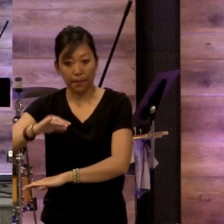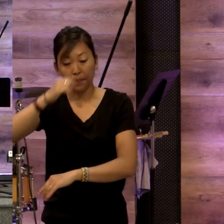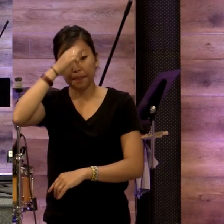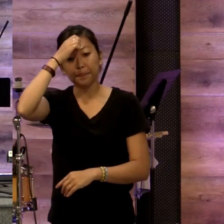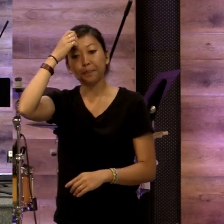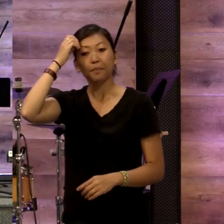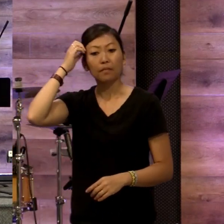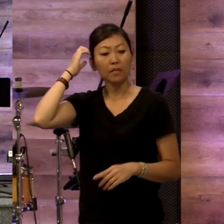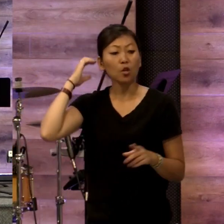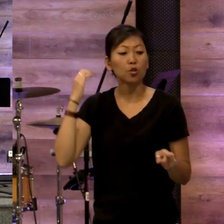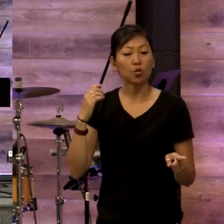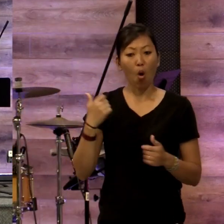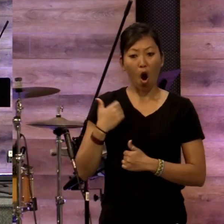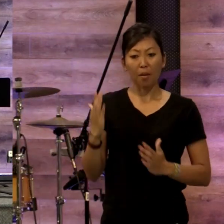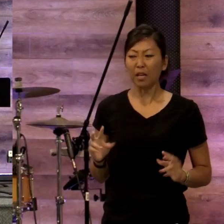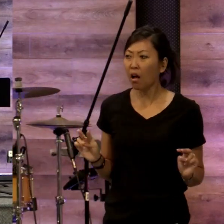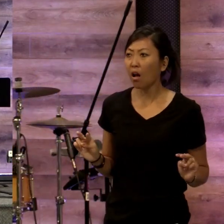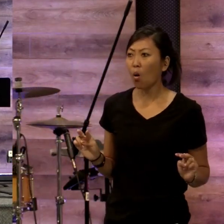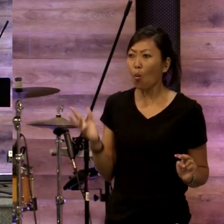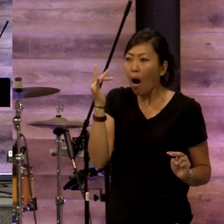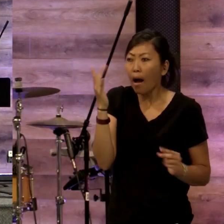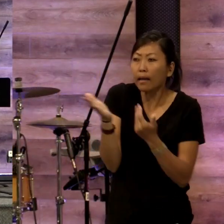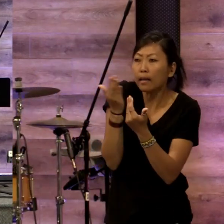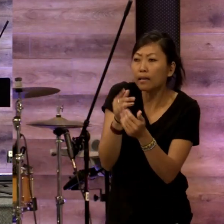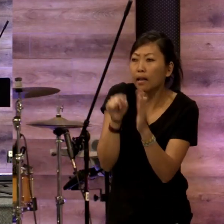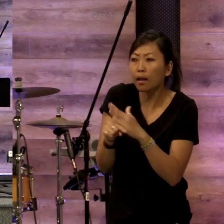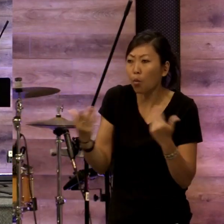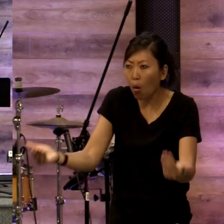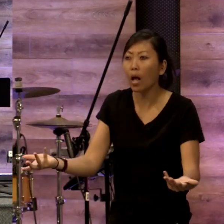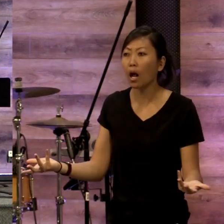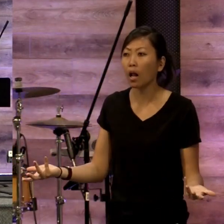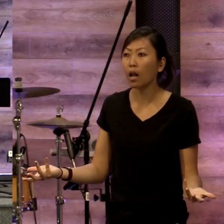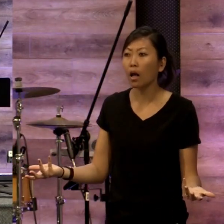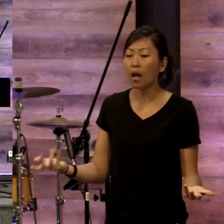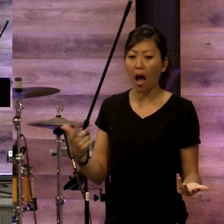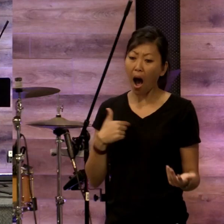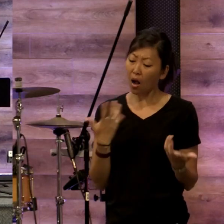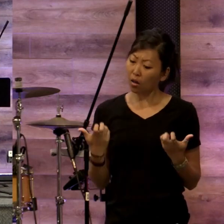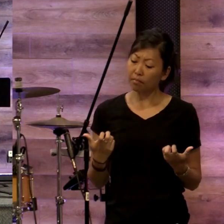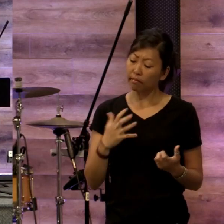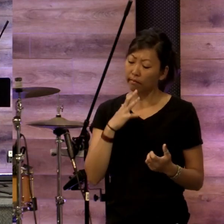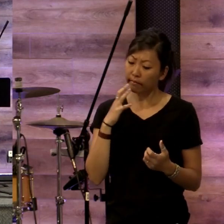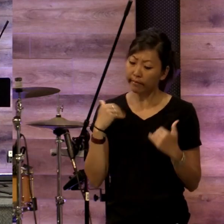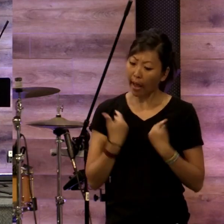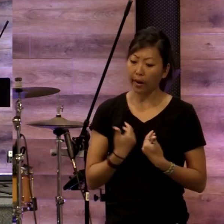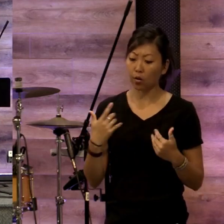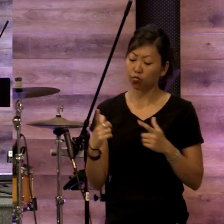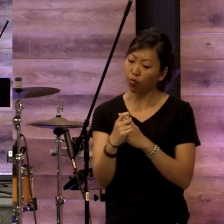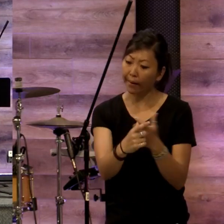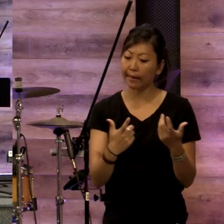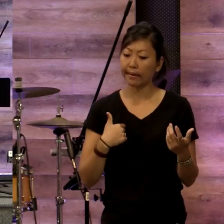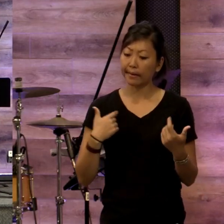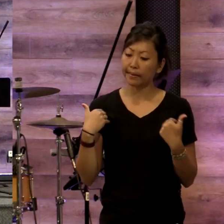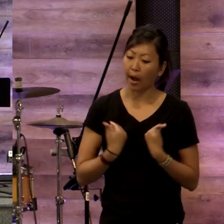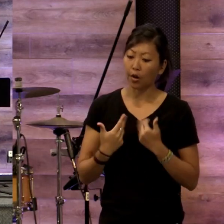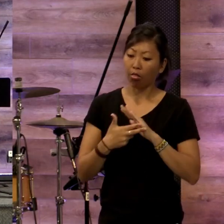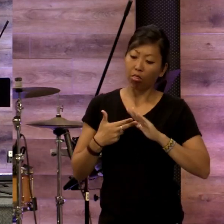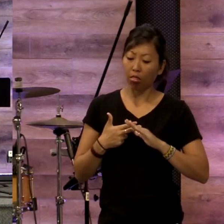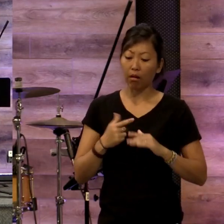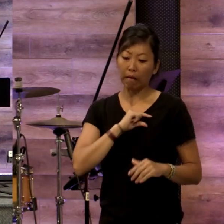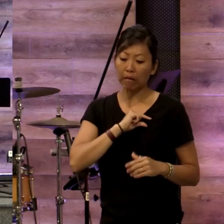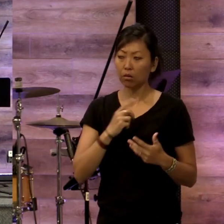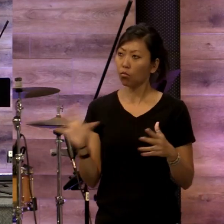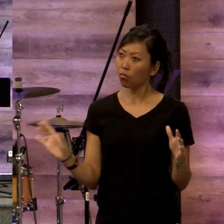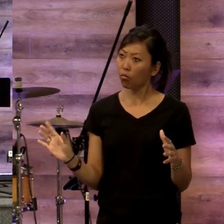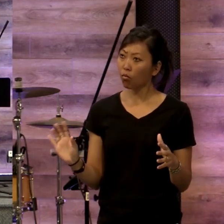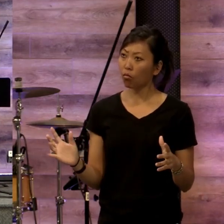sword, one thrust of the spear, and they wouldn't have to run anymore. It'd be over. Their guy would be the